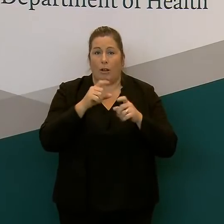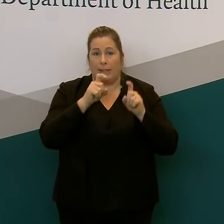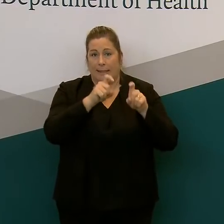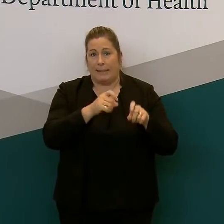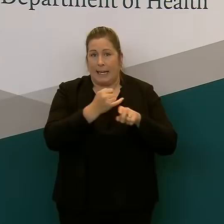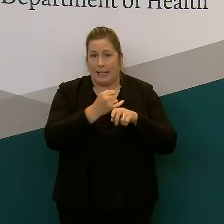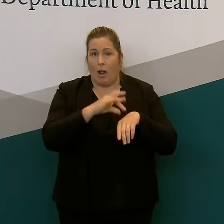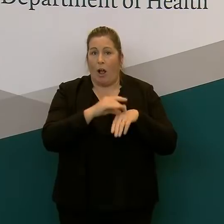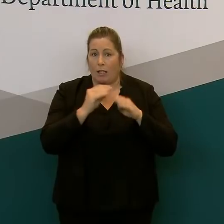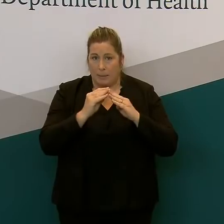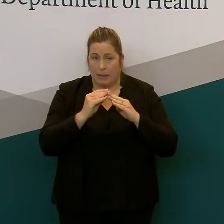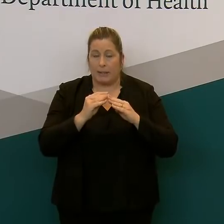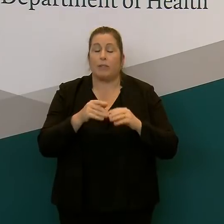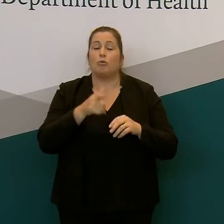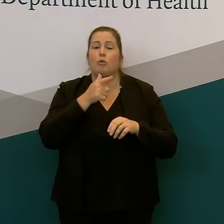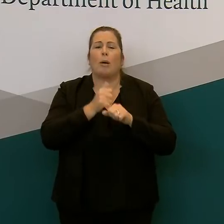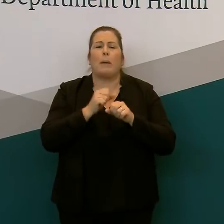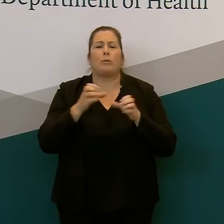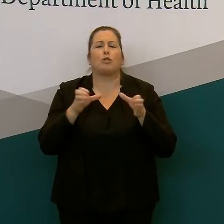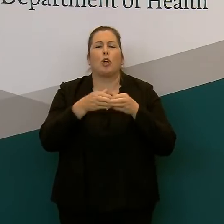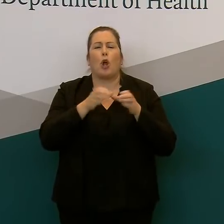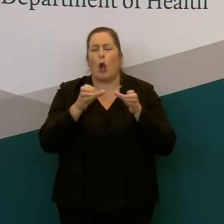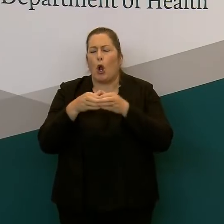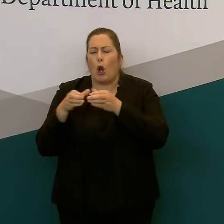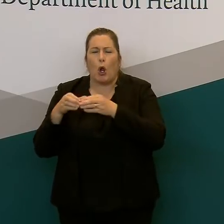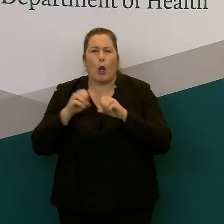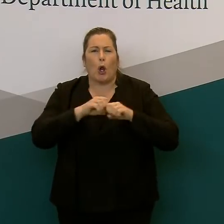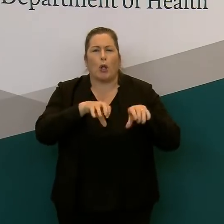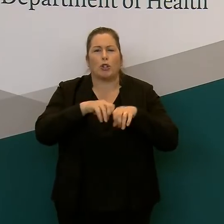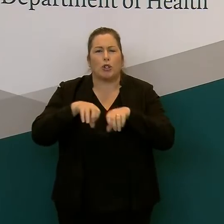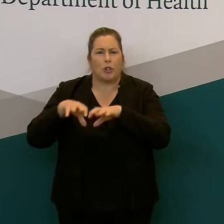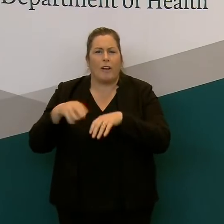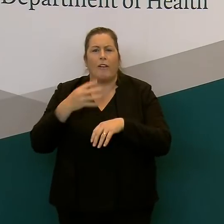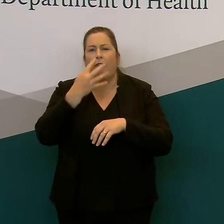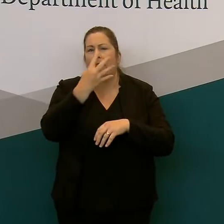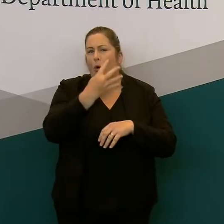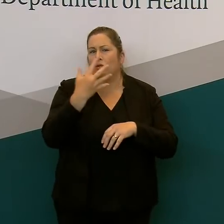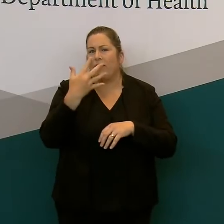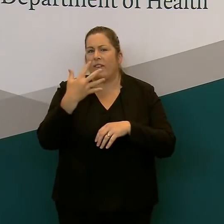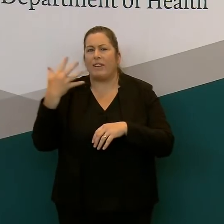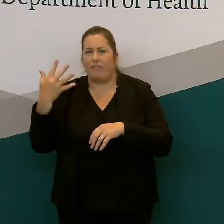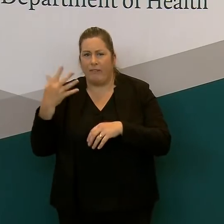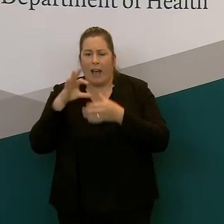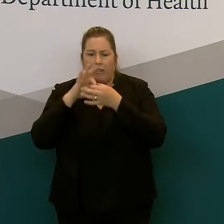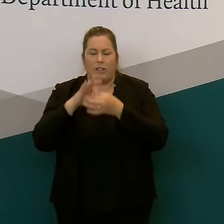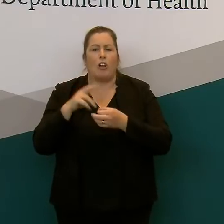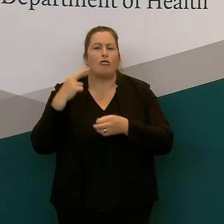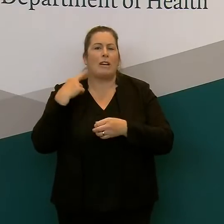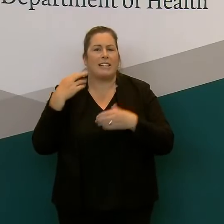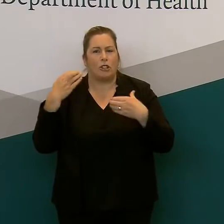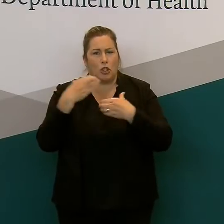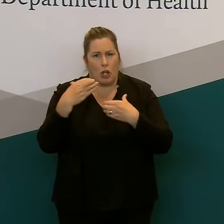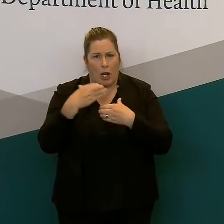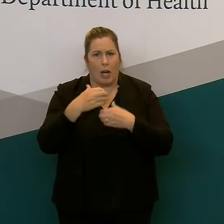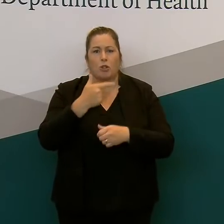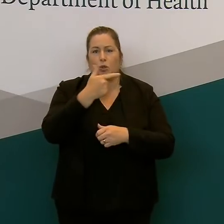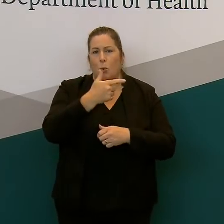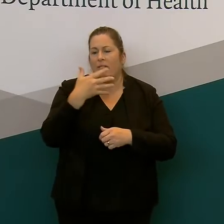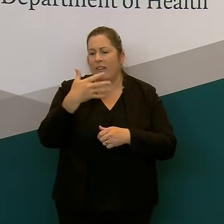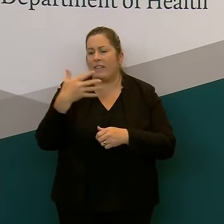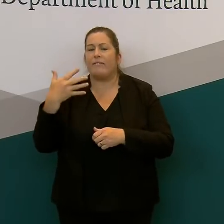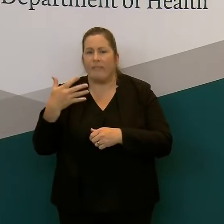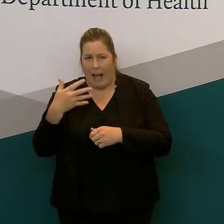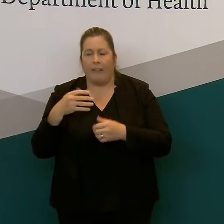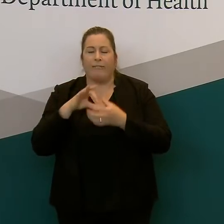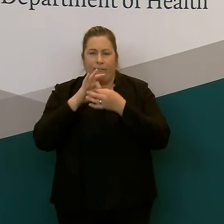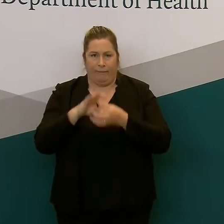then just briefly in terms of clusters, 455 notified in respect of residential care facilities, 255 of which are in respect